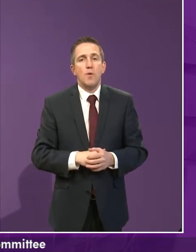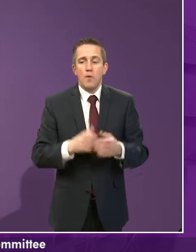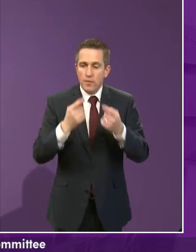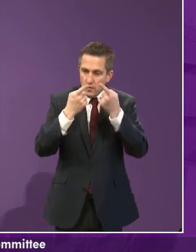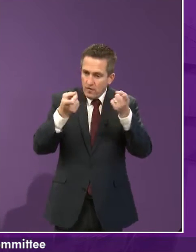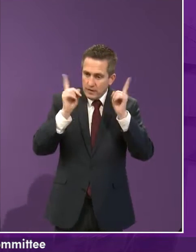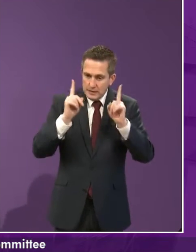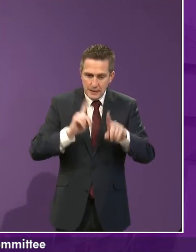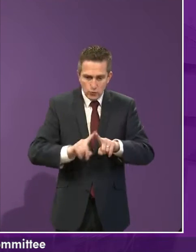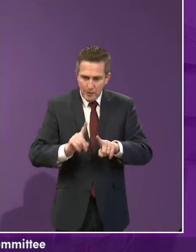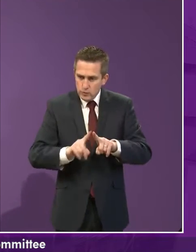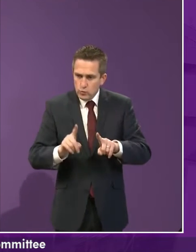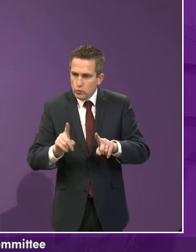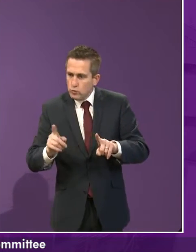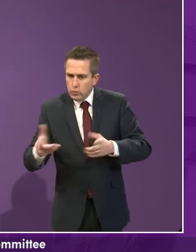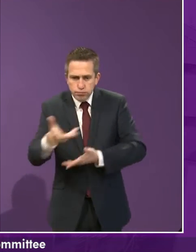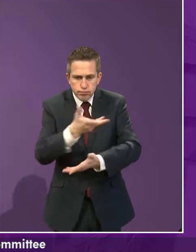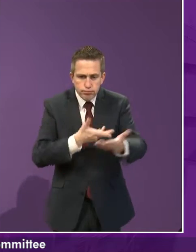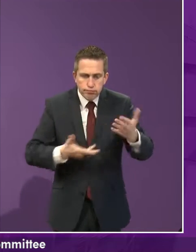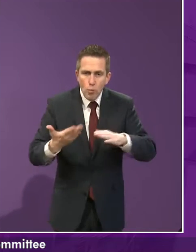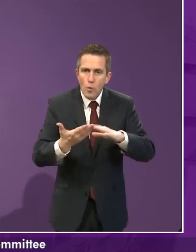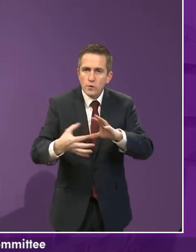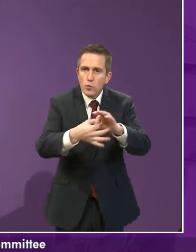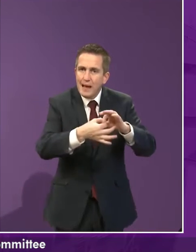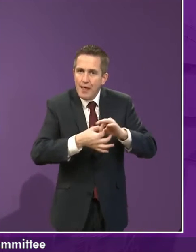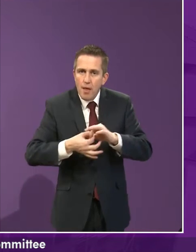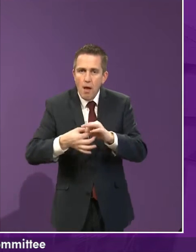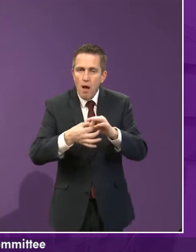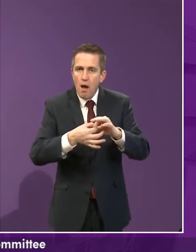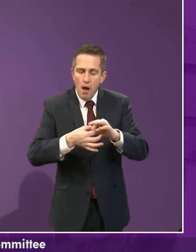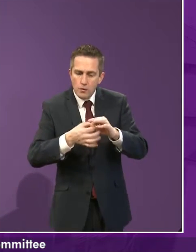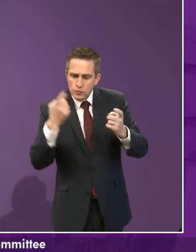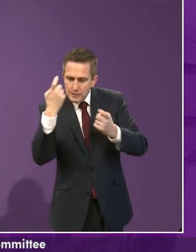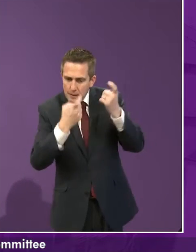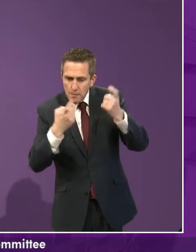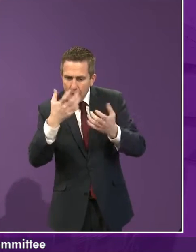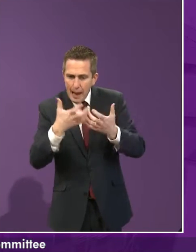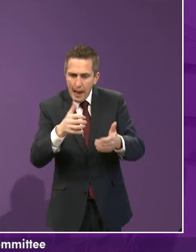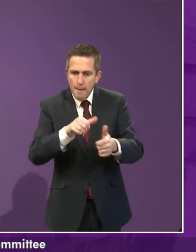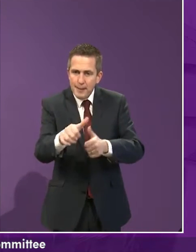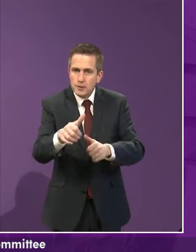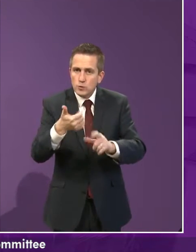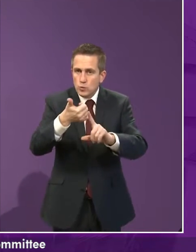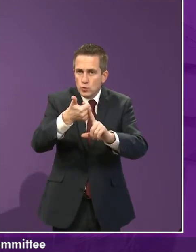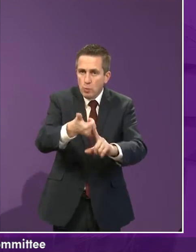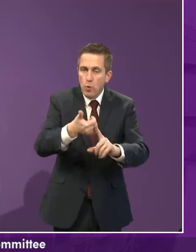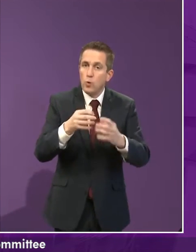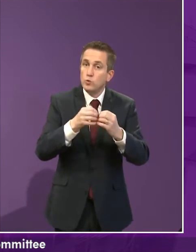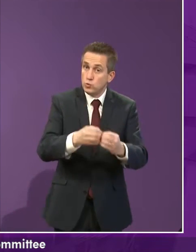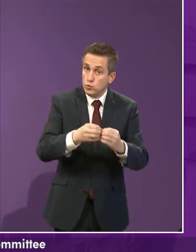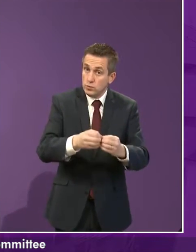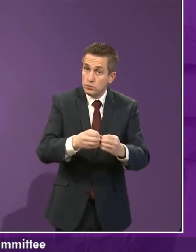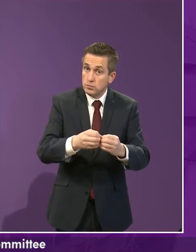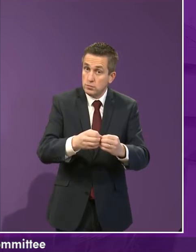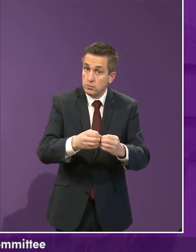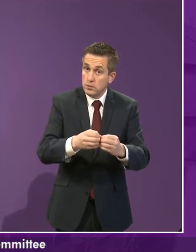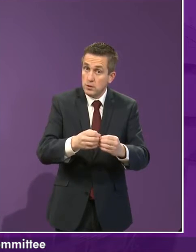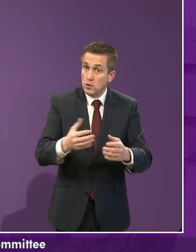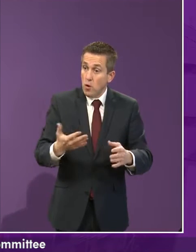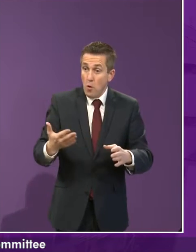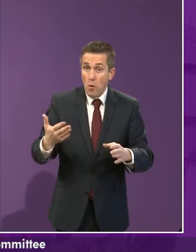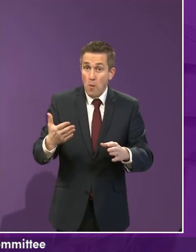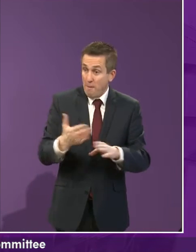university, looking to what is given to students before they arrive and register